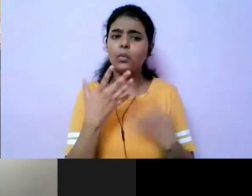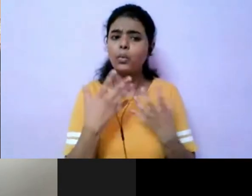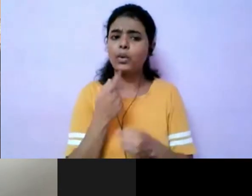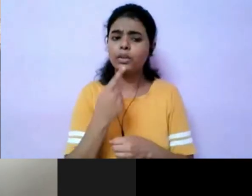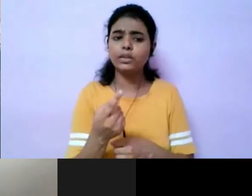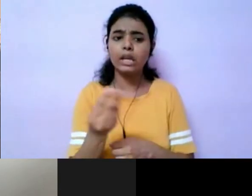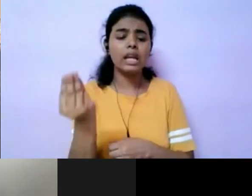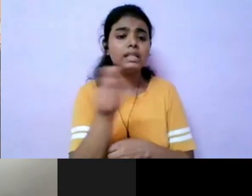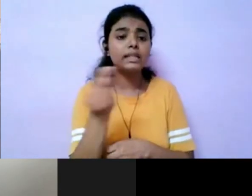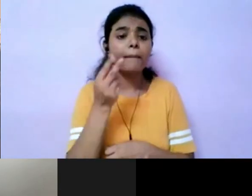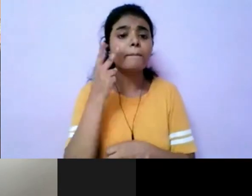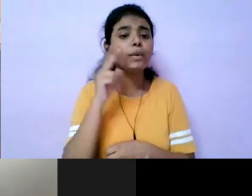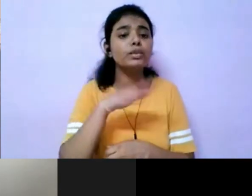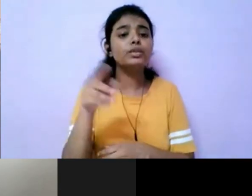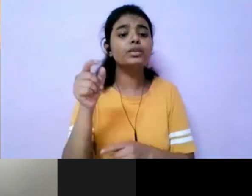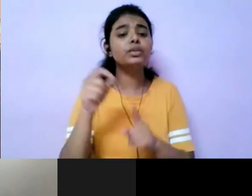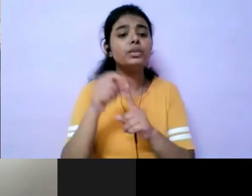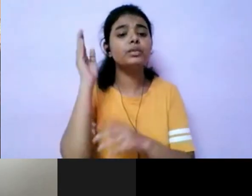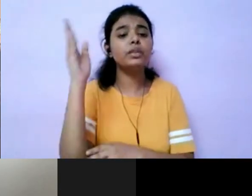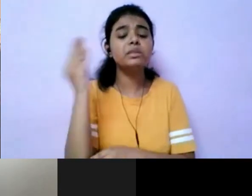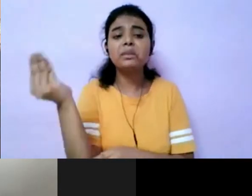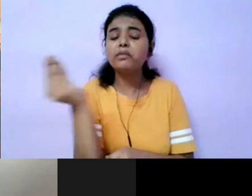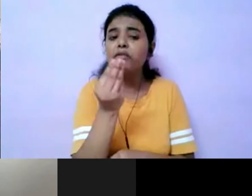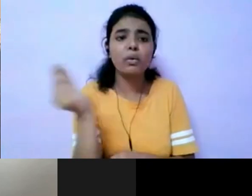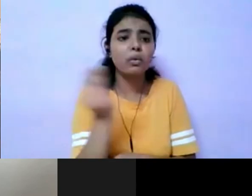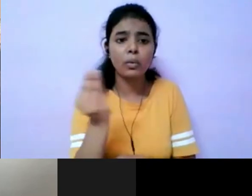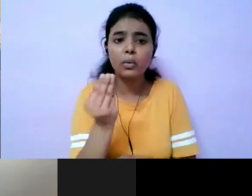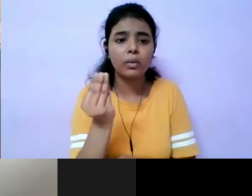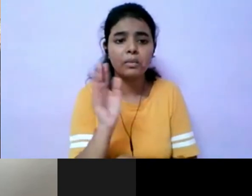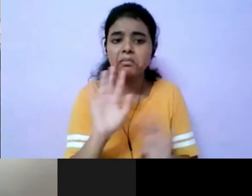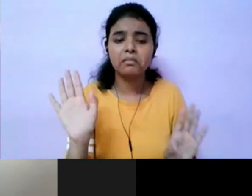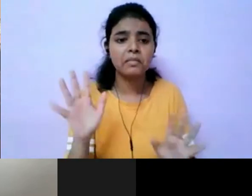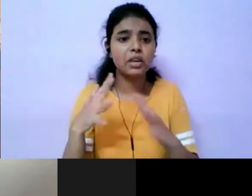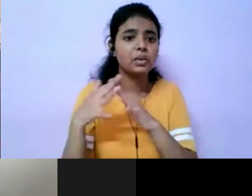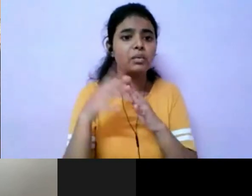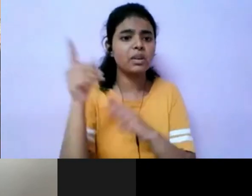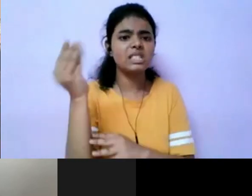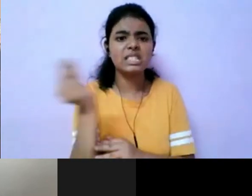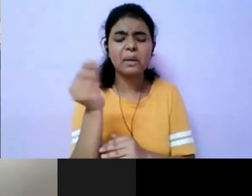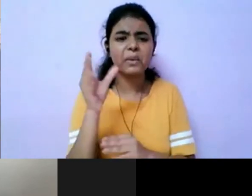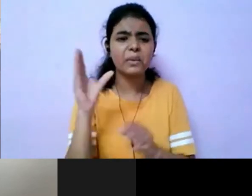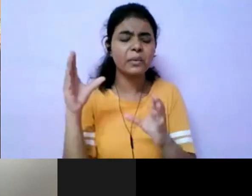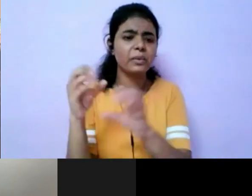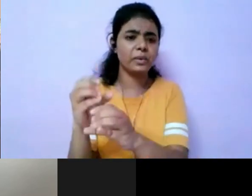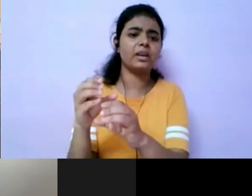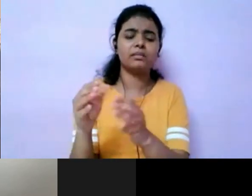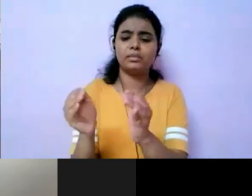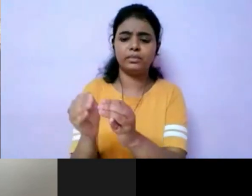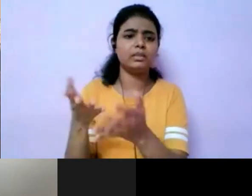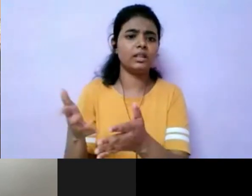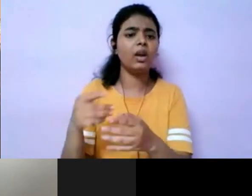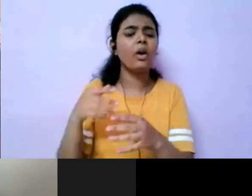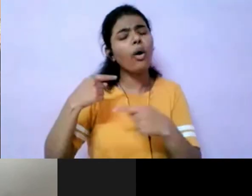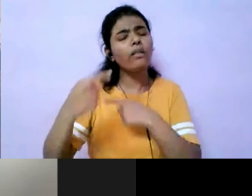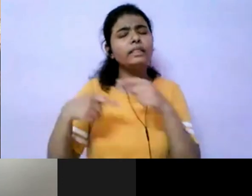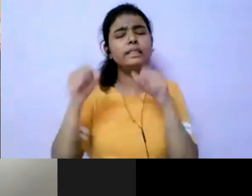are very few blind professors in the United States. I'm one of only a very small number. And every day I wake up and